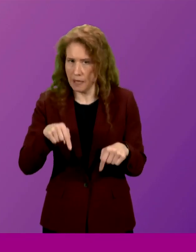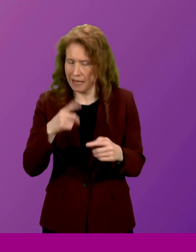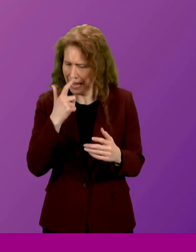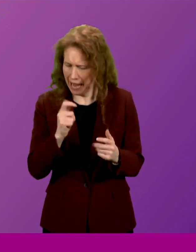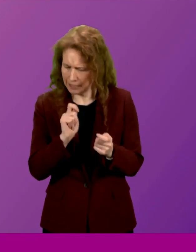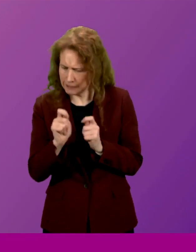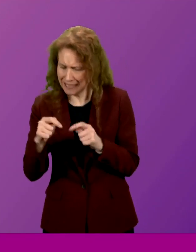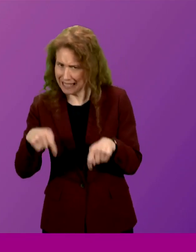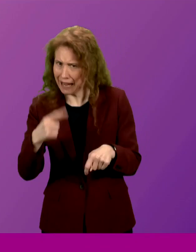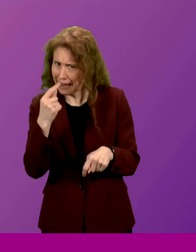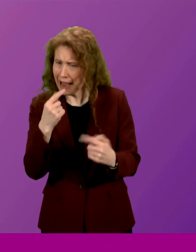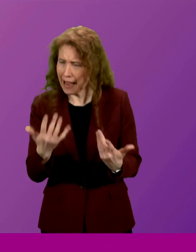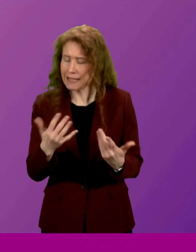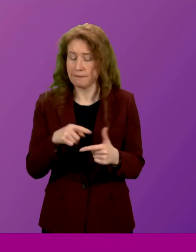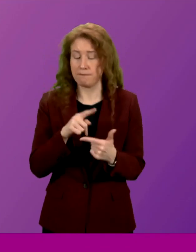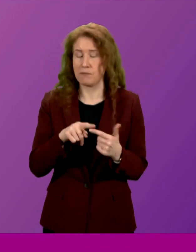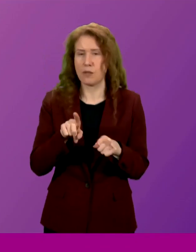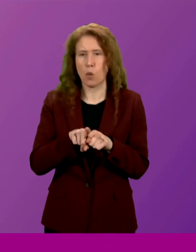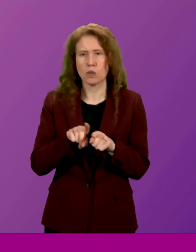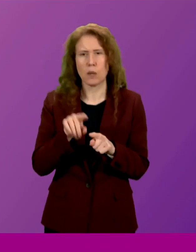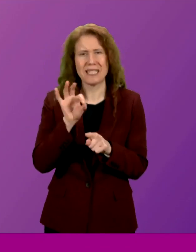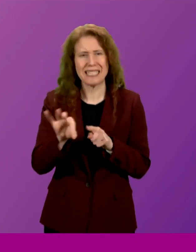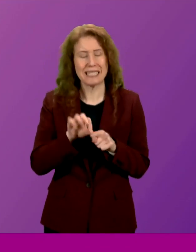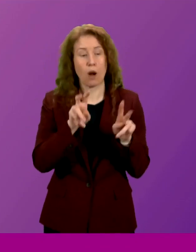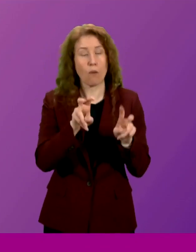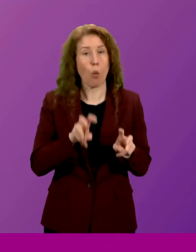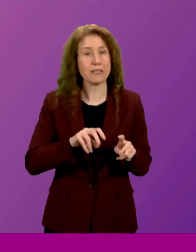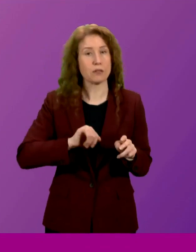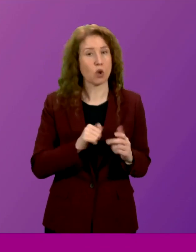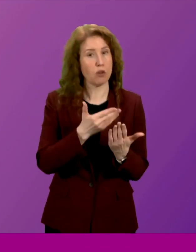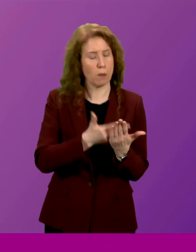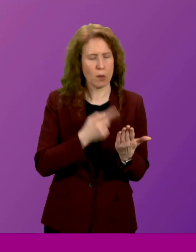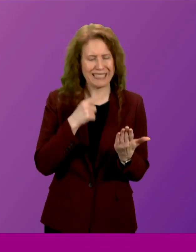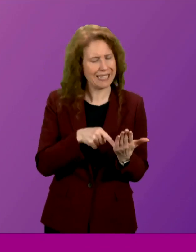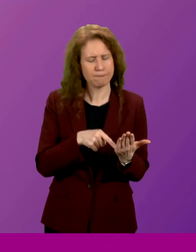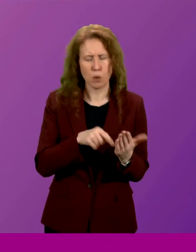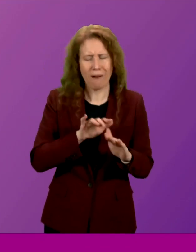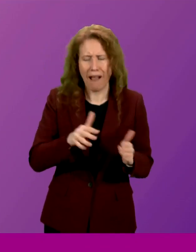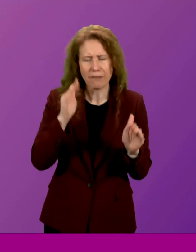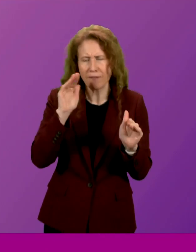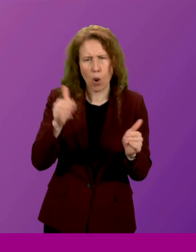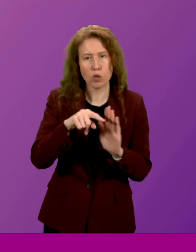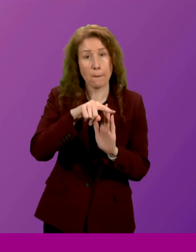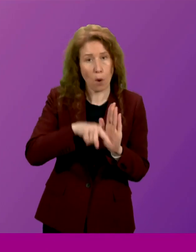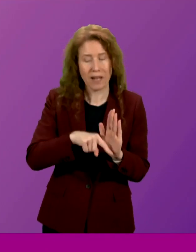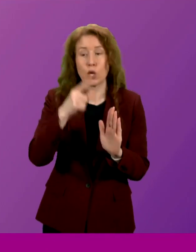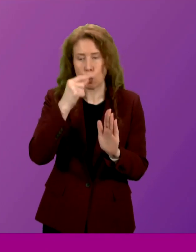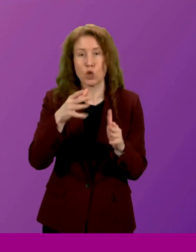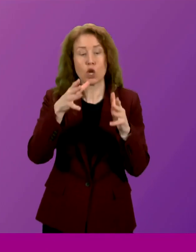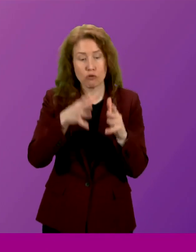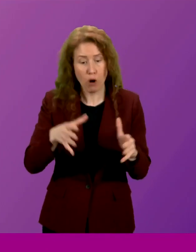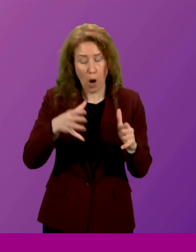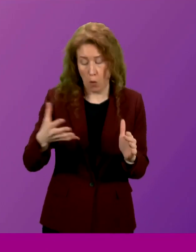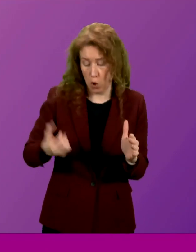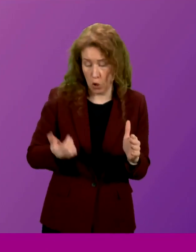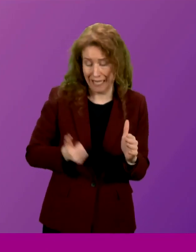them, and in particular the detail of the Audit Scotland report that there's been a failure to focus on policies that could grow earnings and